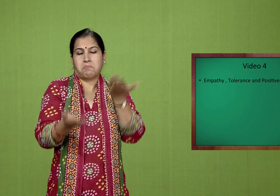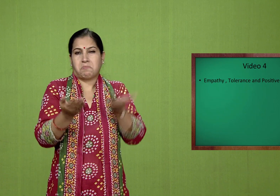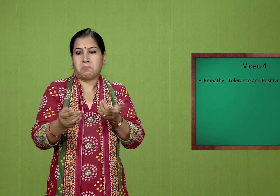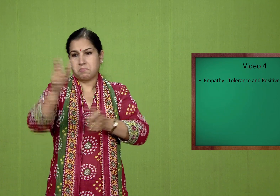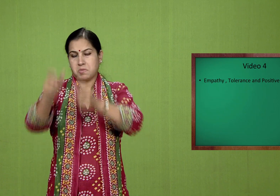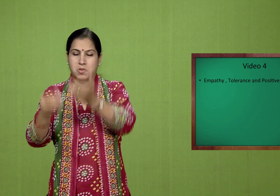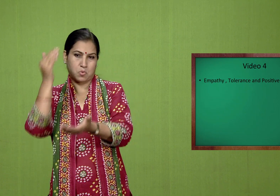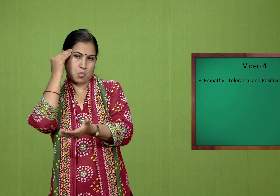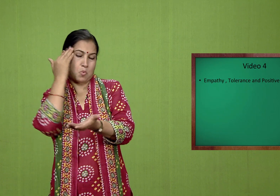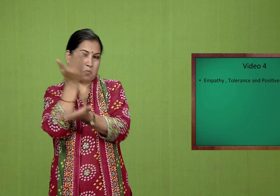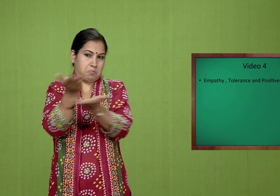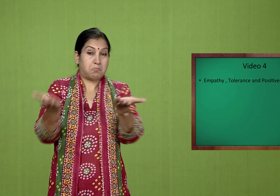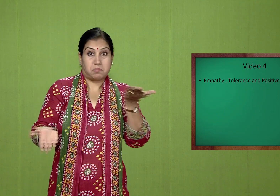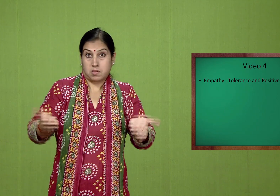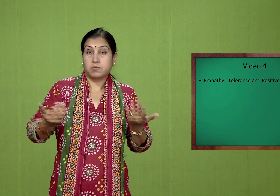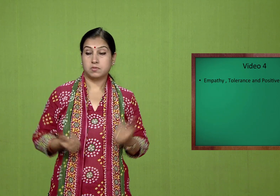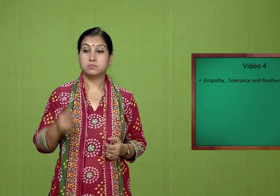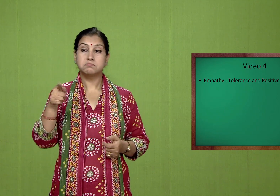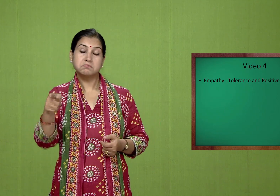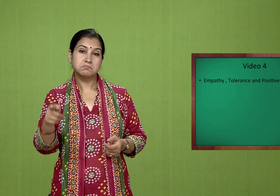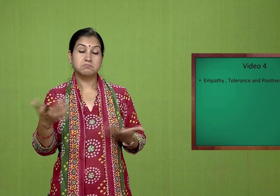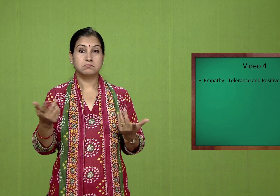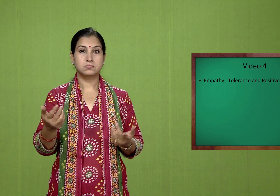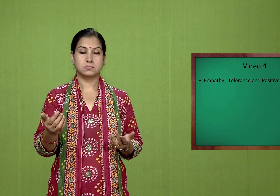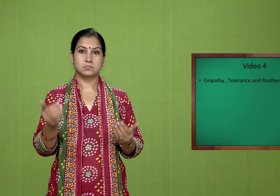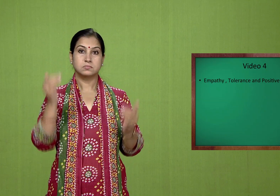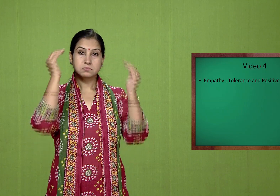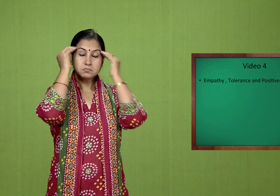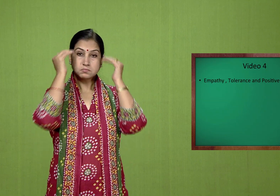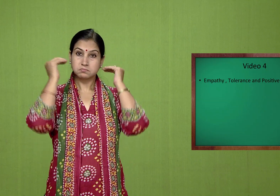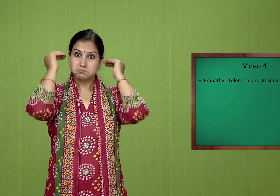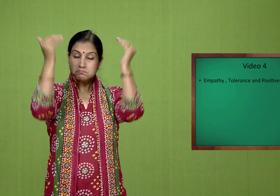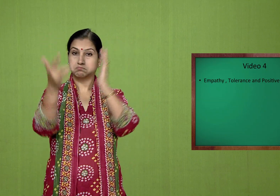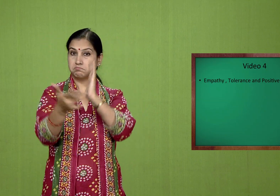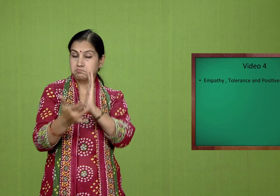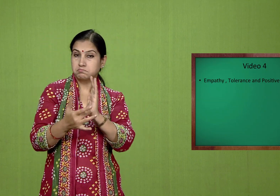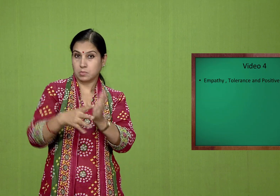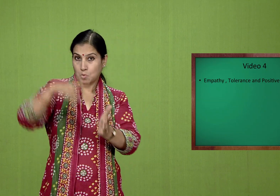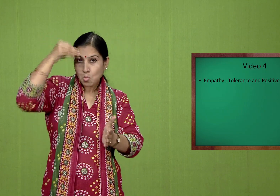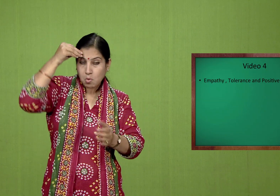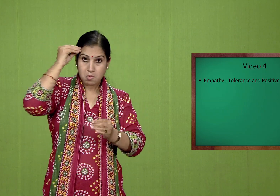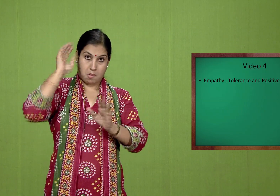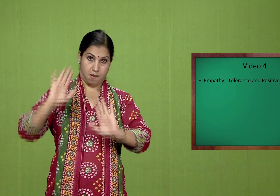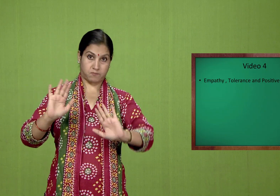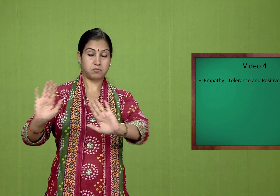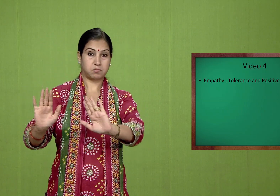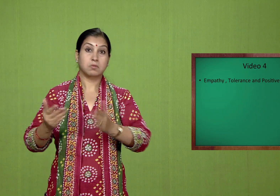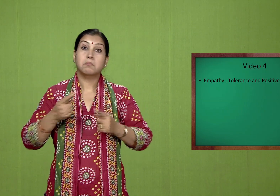You must have known some people who may have excellent technical skills,